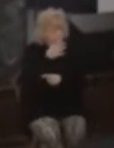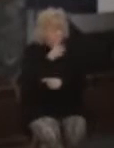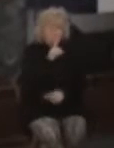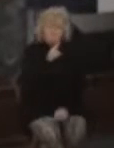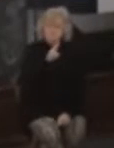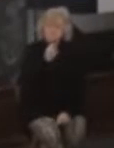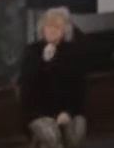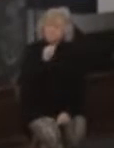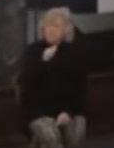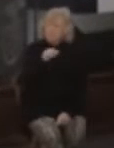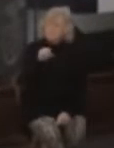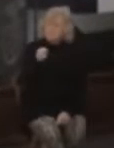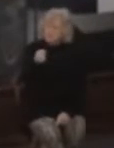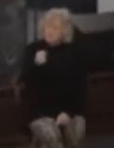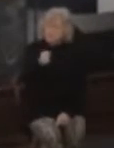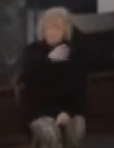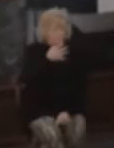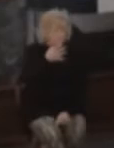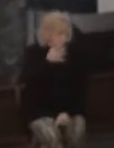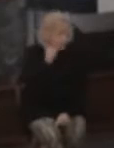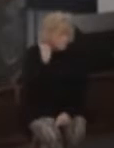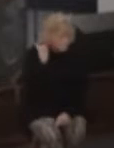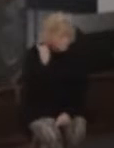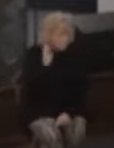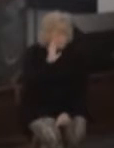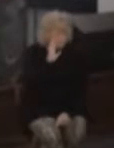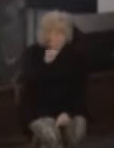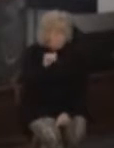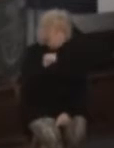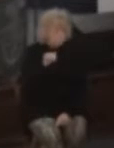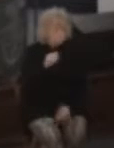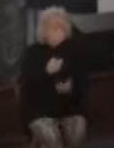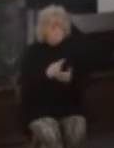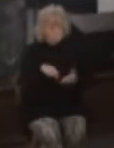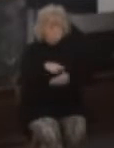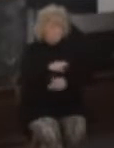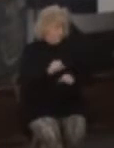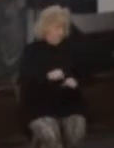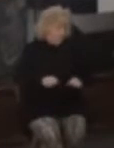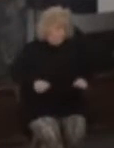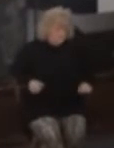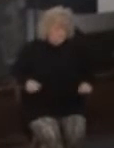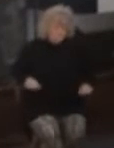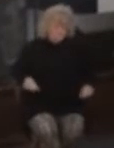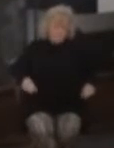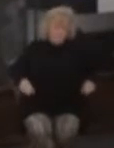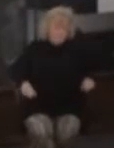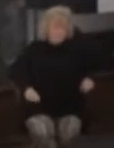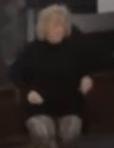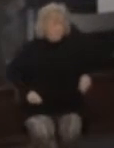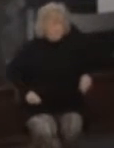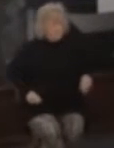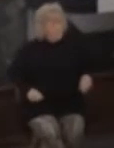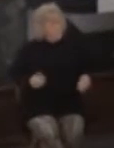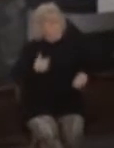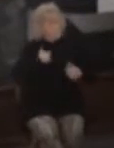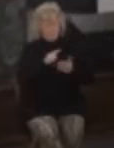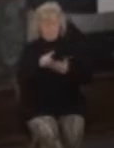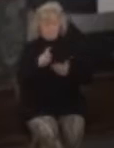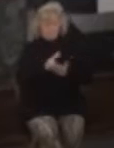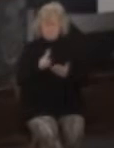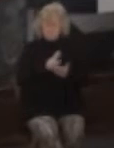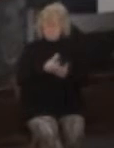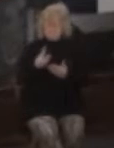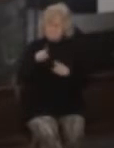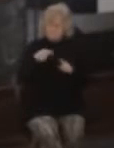Dussel's Farm, I should say. Hopefully we'll be able to do that next week. Our message series has been on the